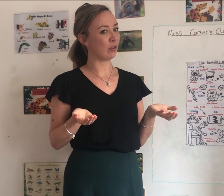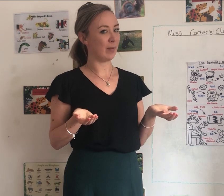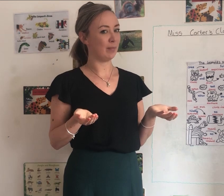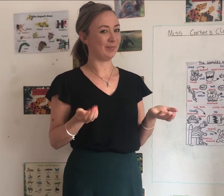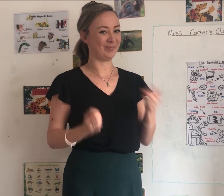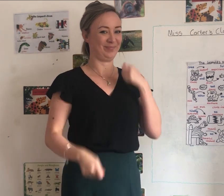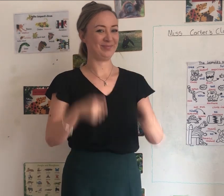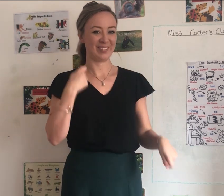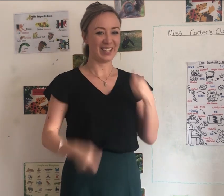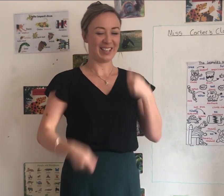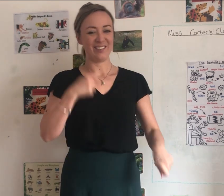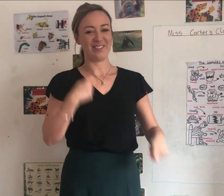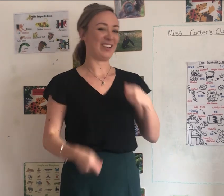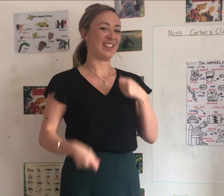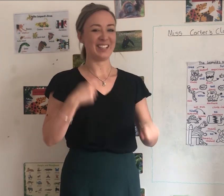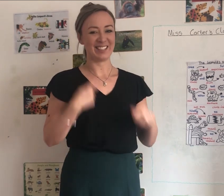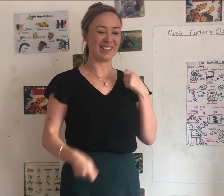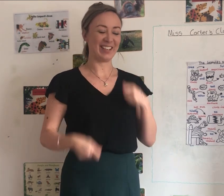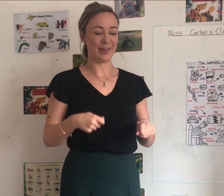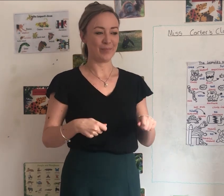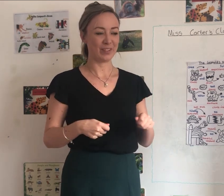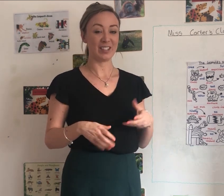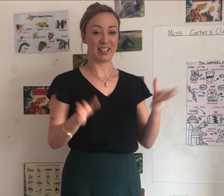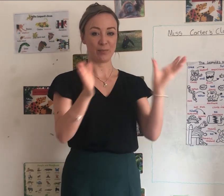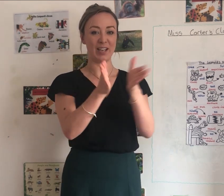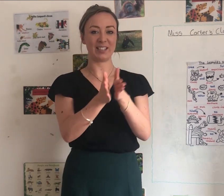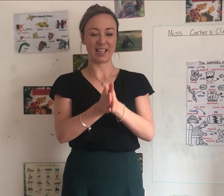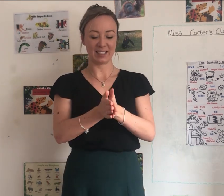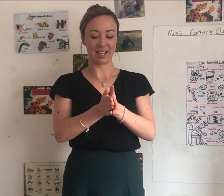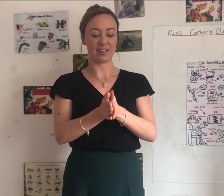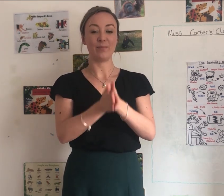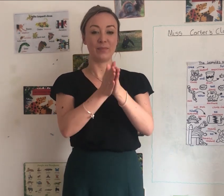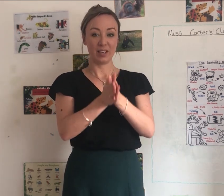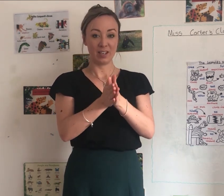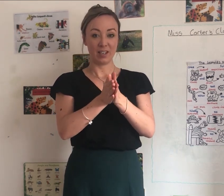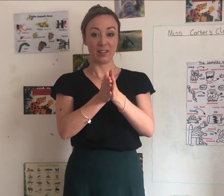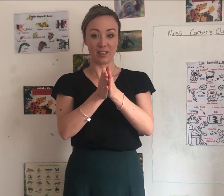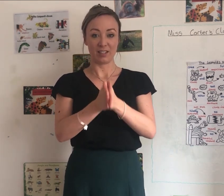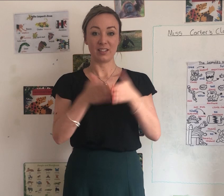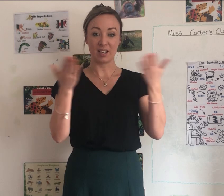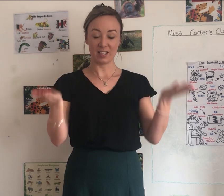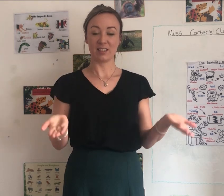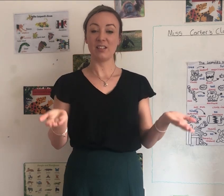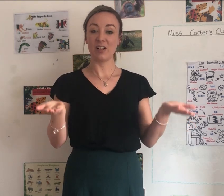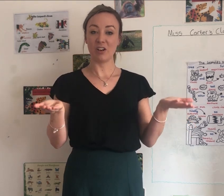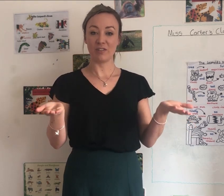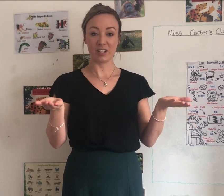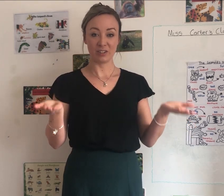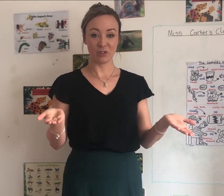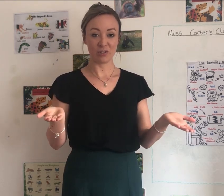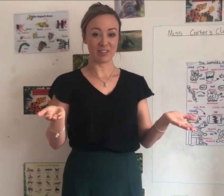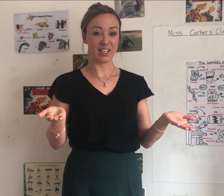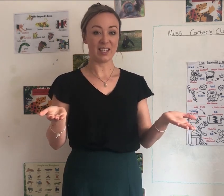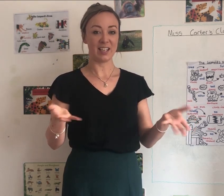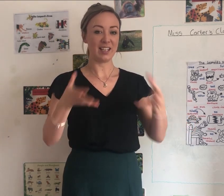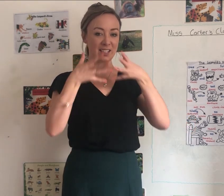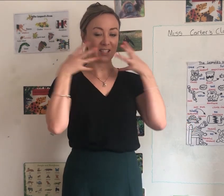drum? Very good. Okay, so let's practice that together. The title of our story is